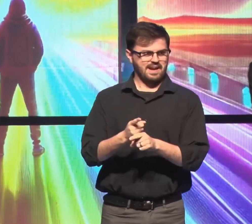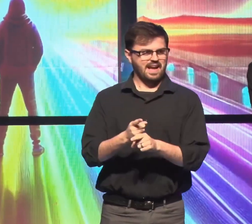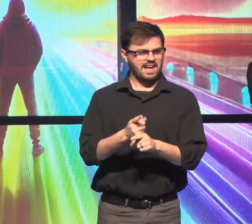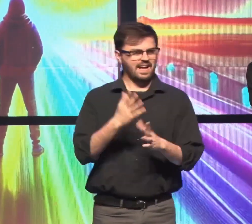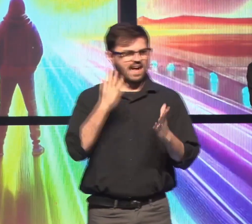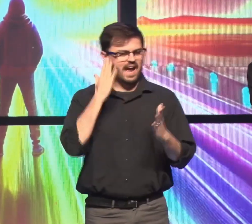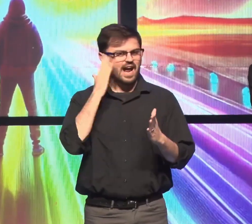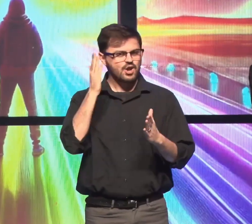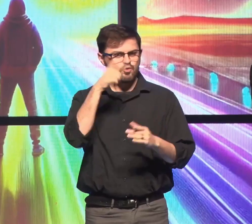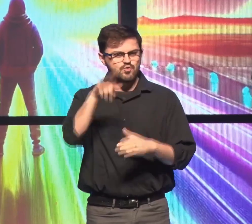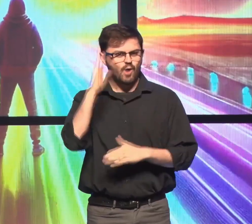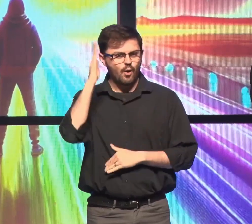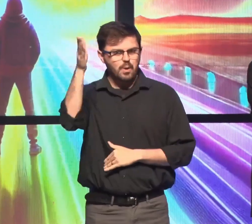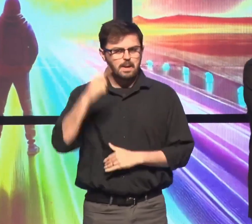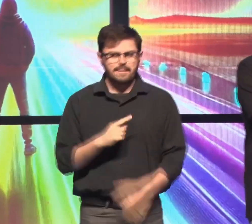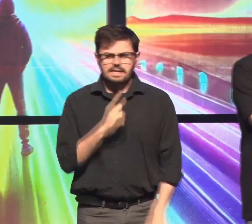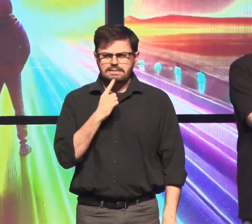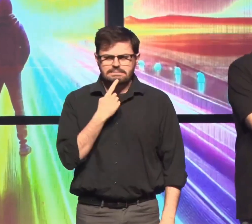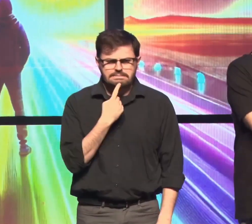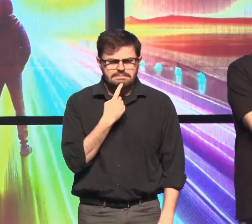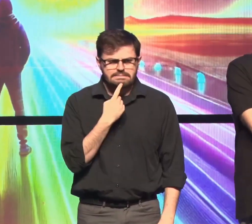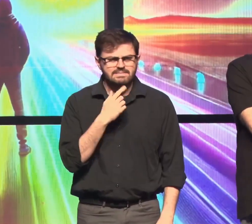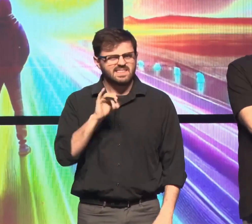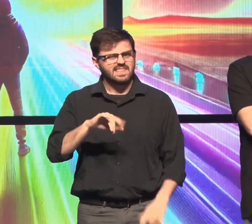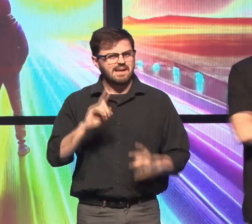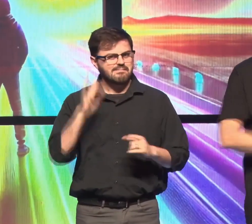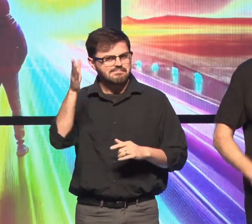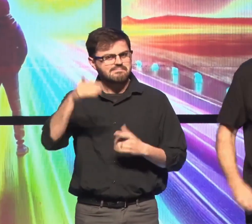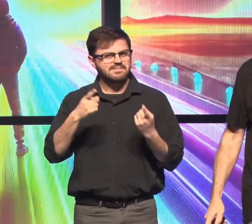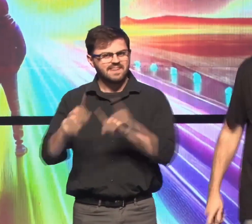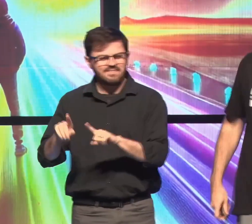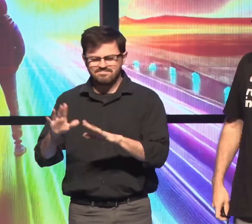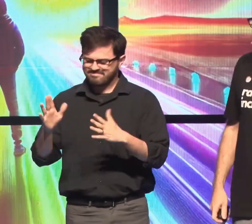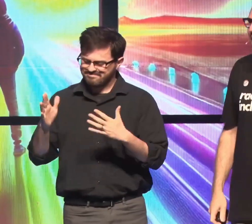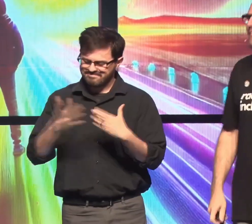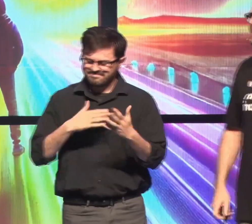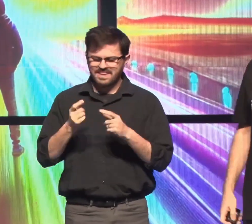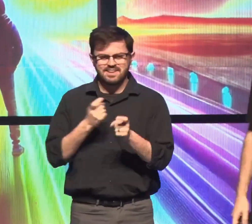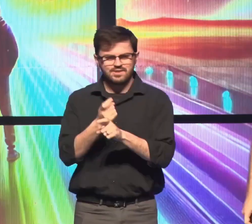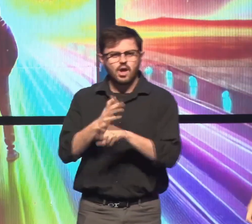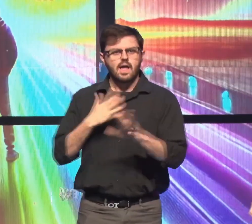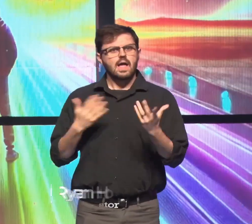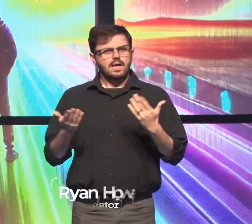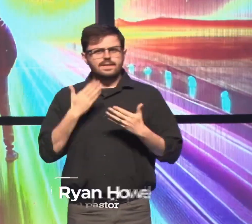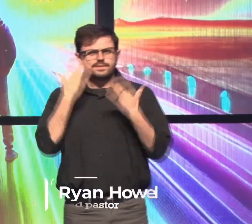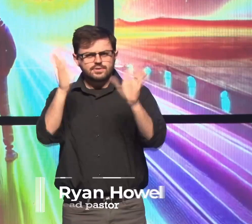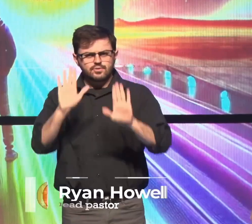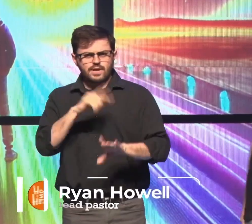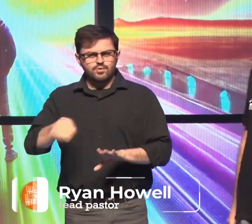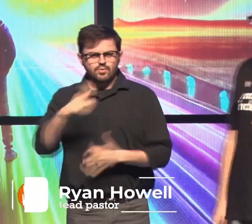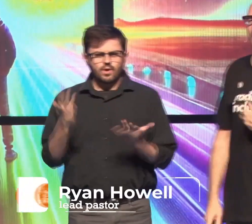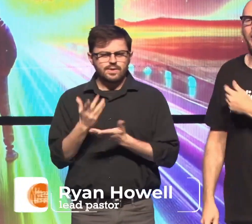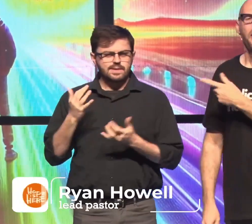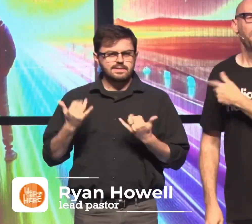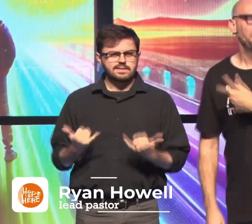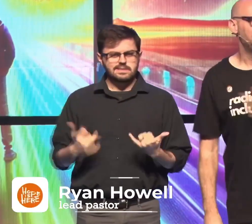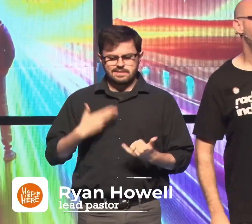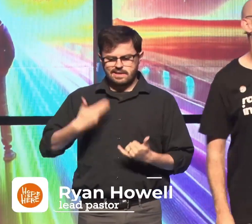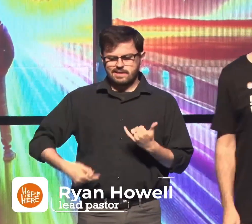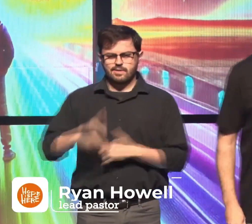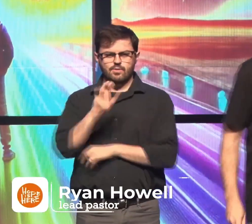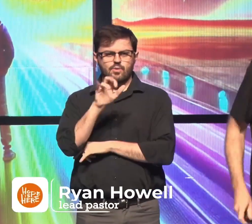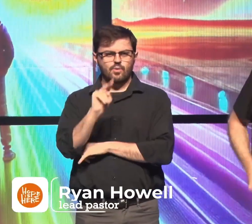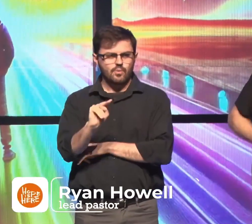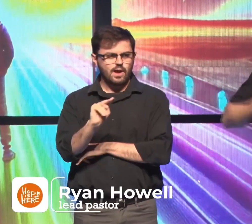you, okay? That is just how it's going to happen. So it is great to have everybody here today. My name is Ryan. I'm the lead pastor here at Crossroads. We were